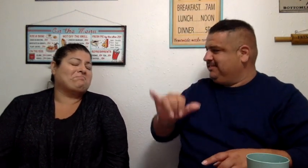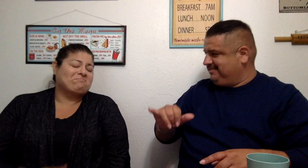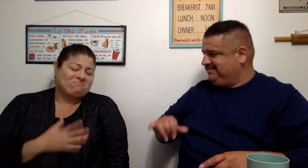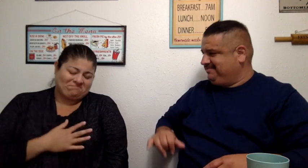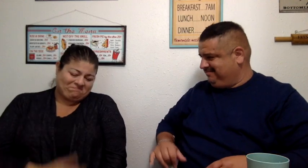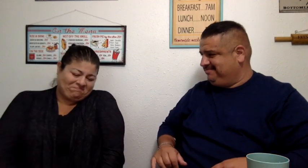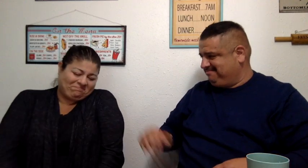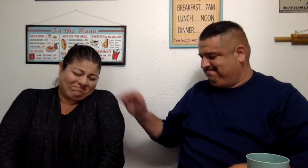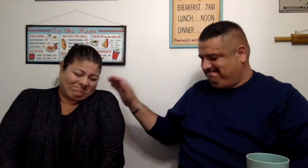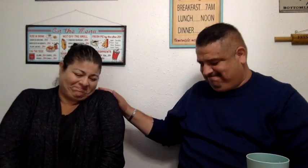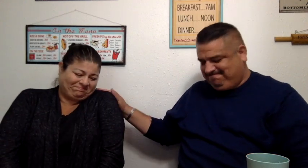forever.